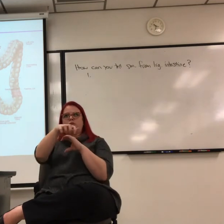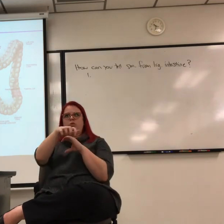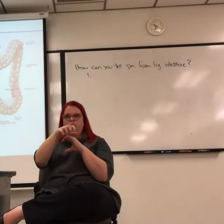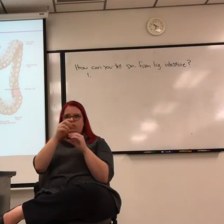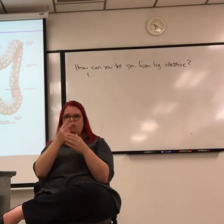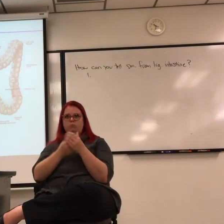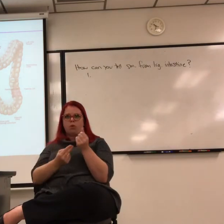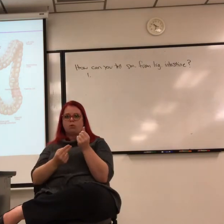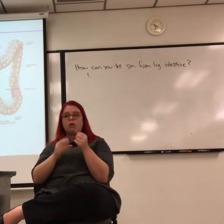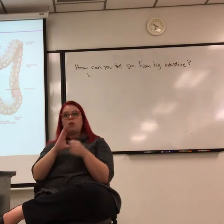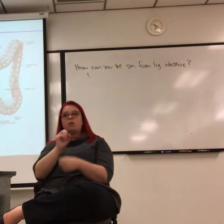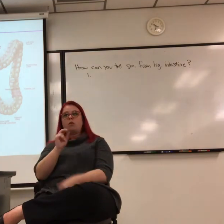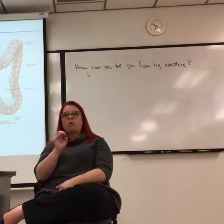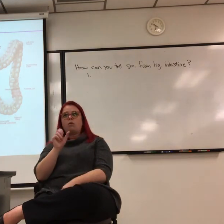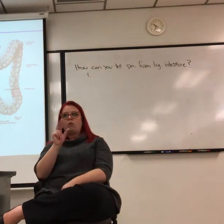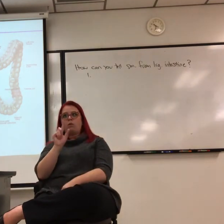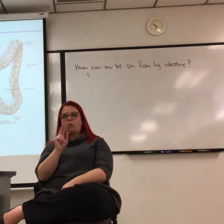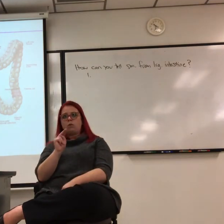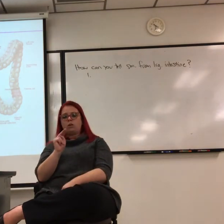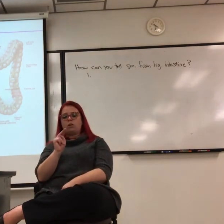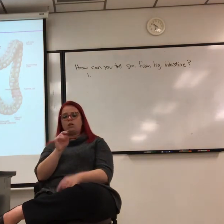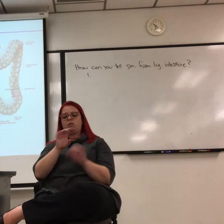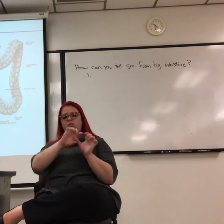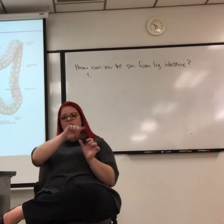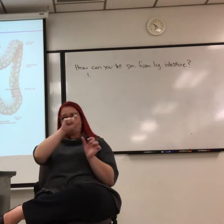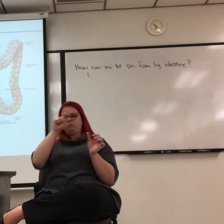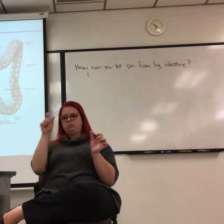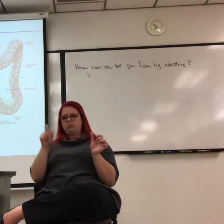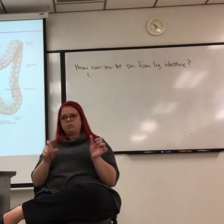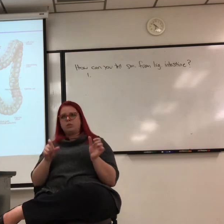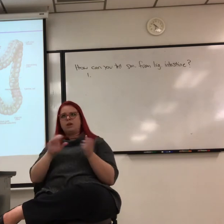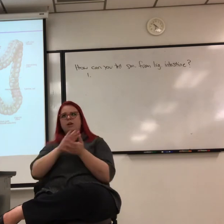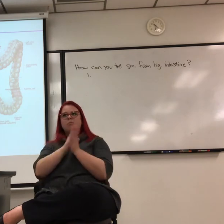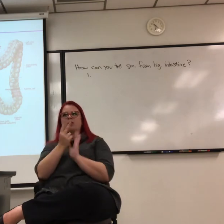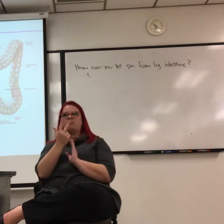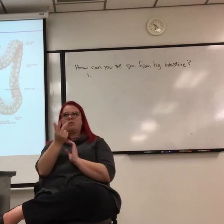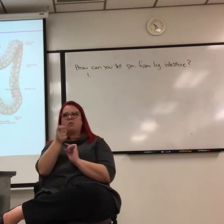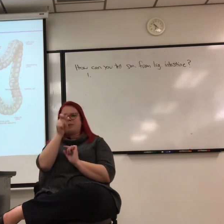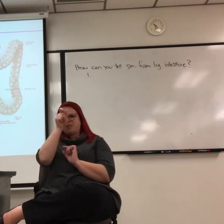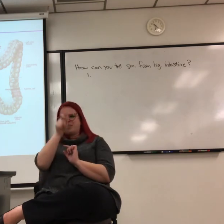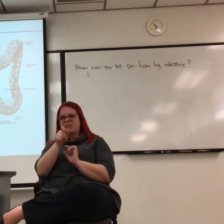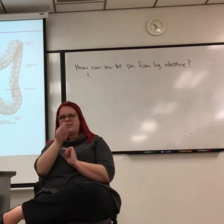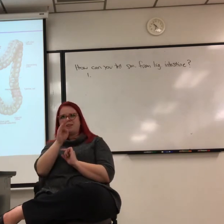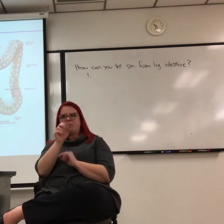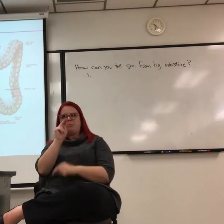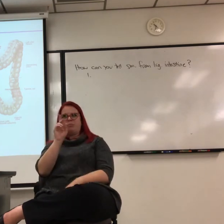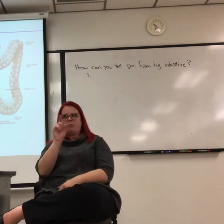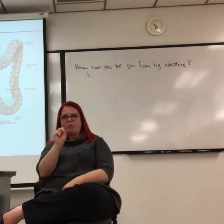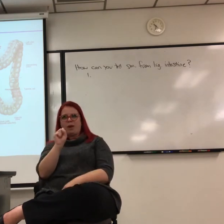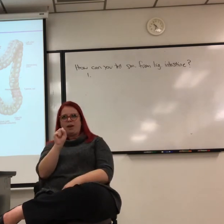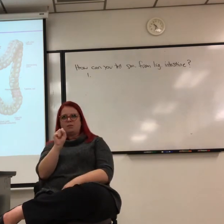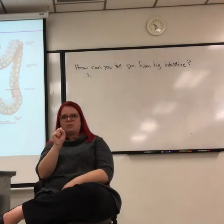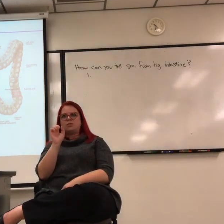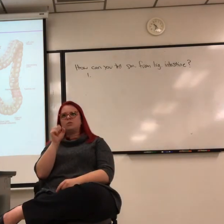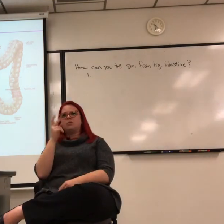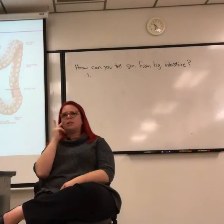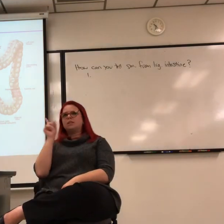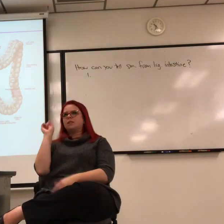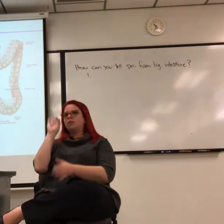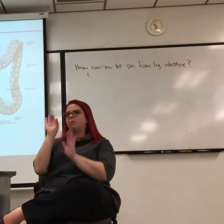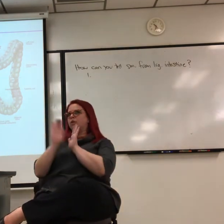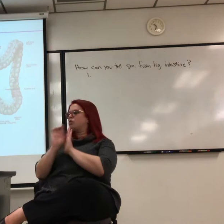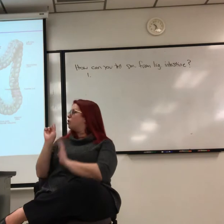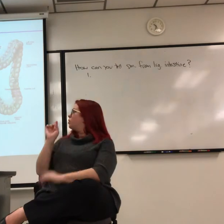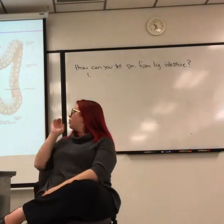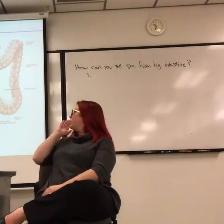the longitudinal layer reduces to three thin bands called tania coli. You can see that band here on the picture.